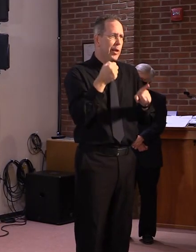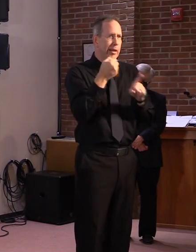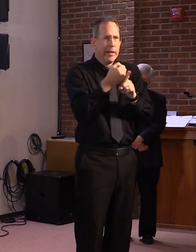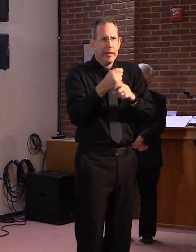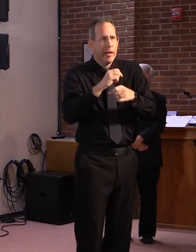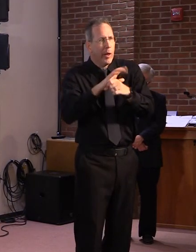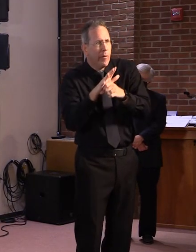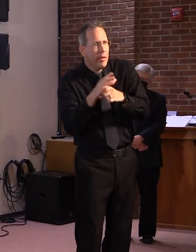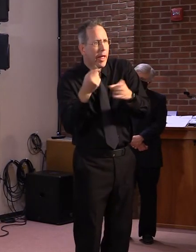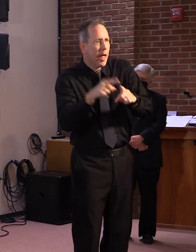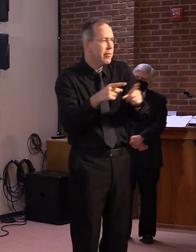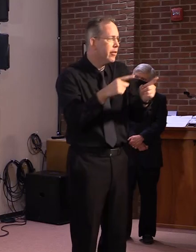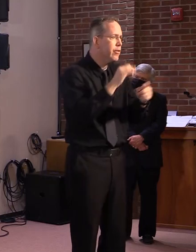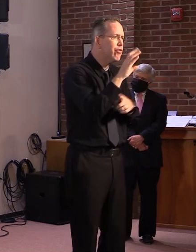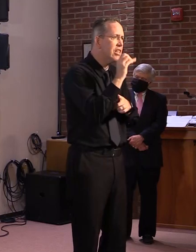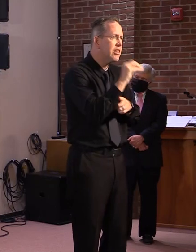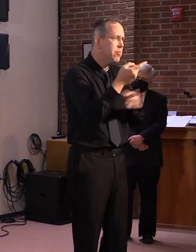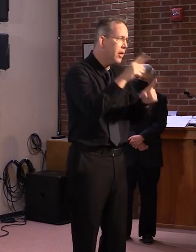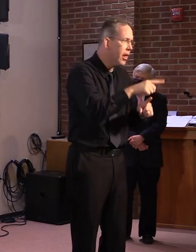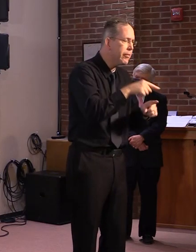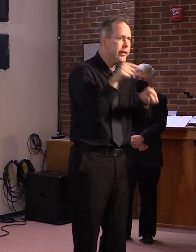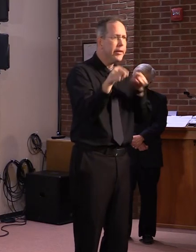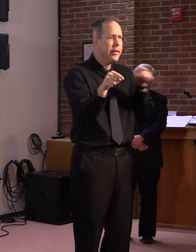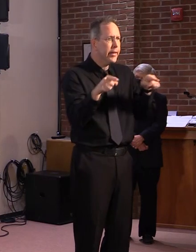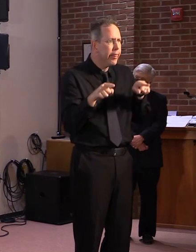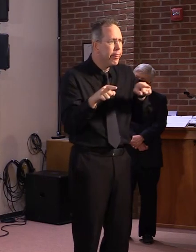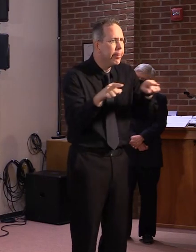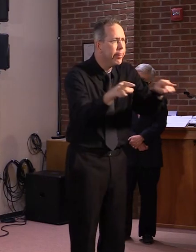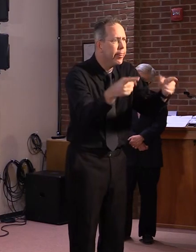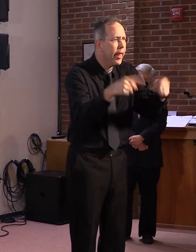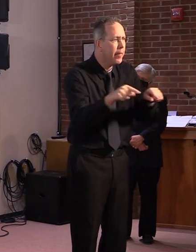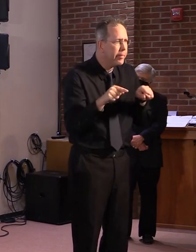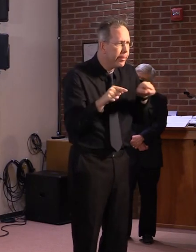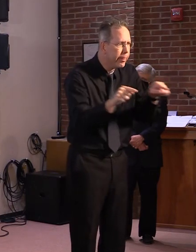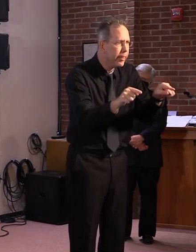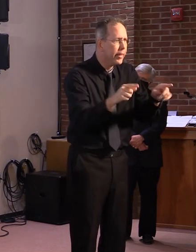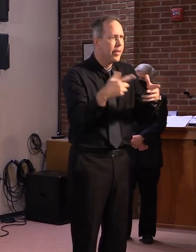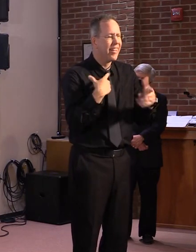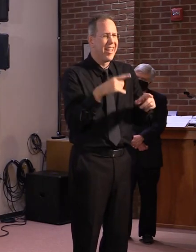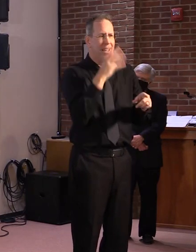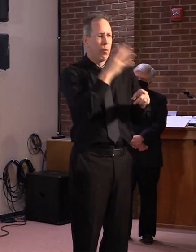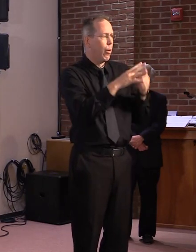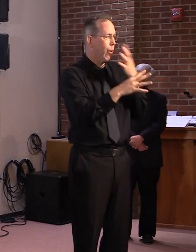I think this is too important of an issue to let go.